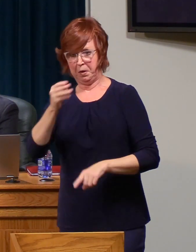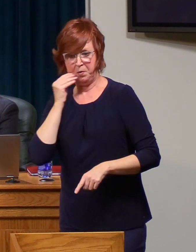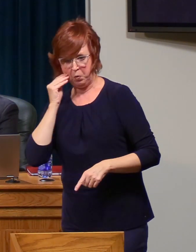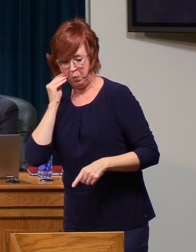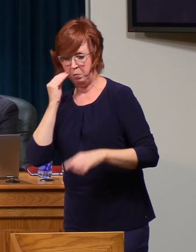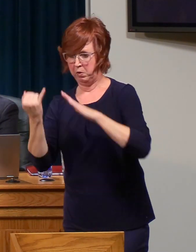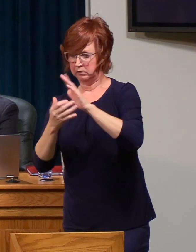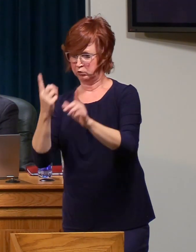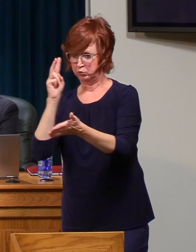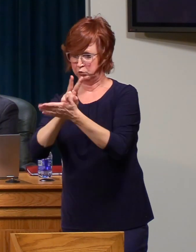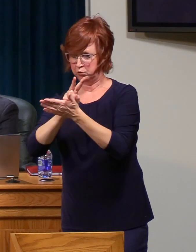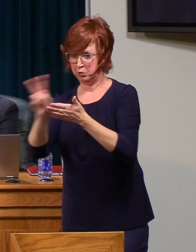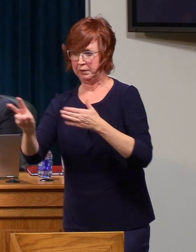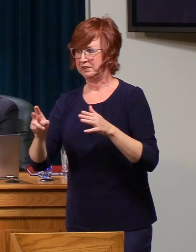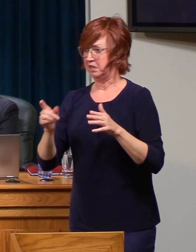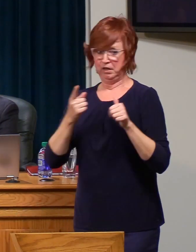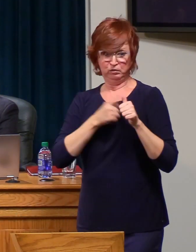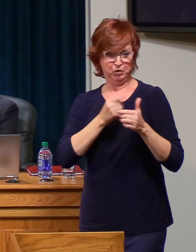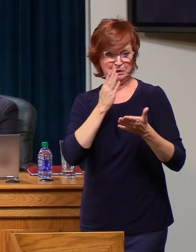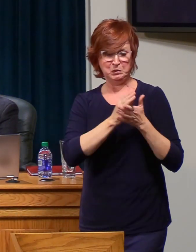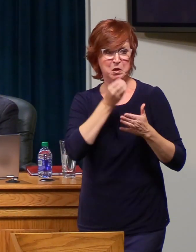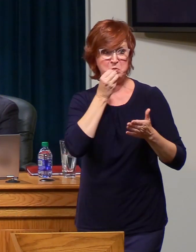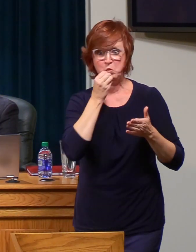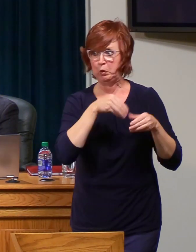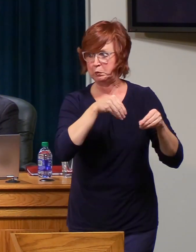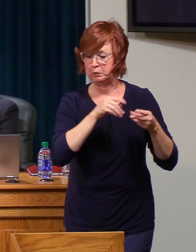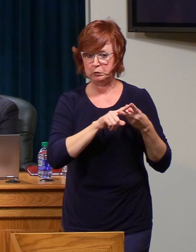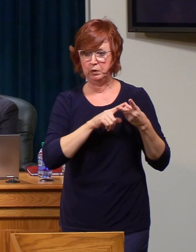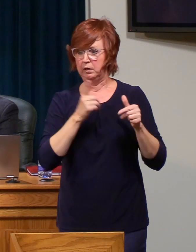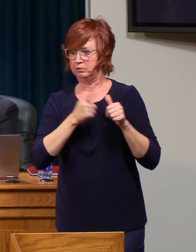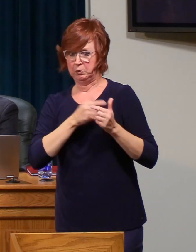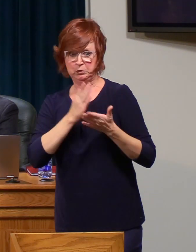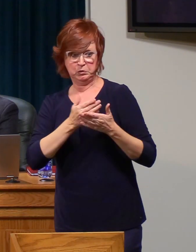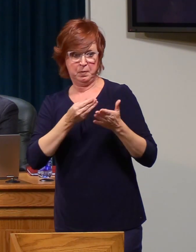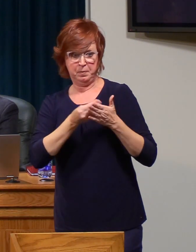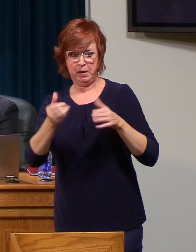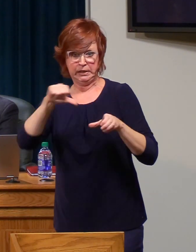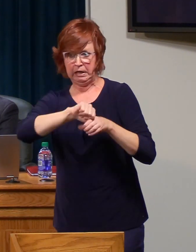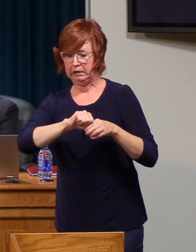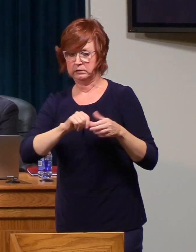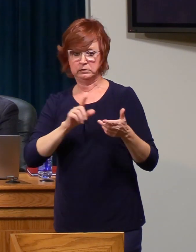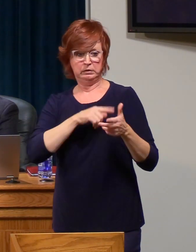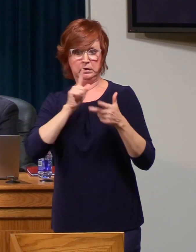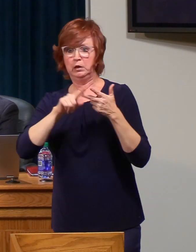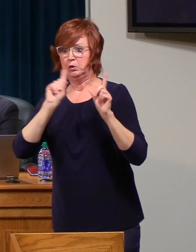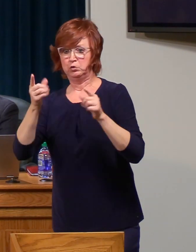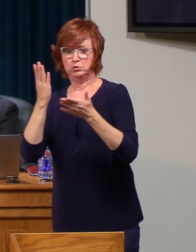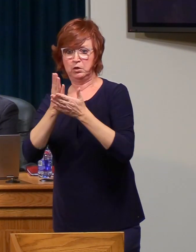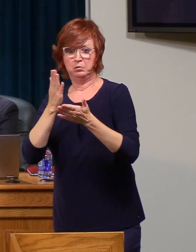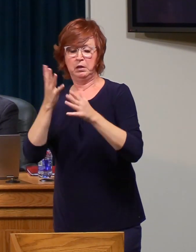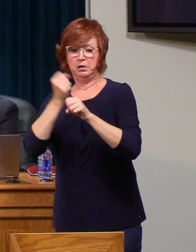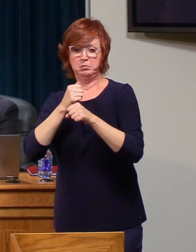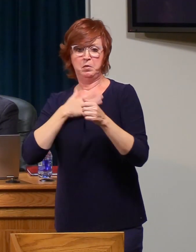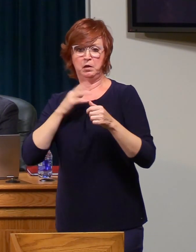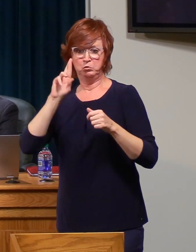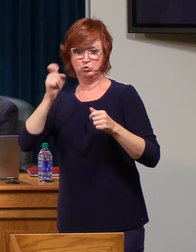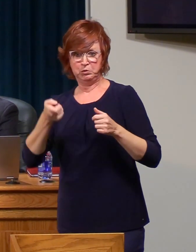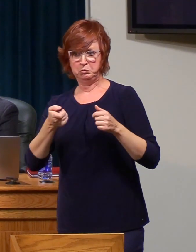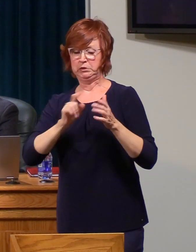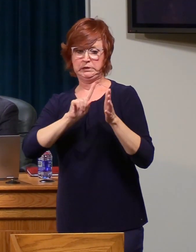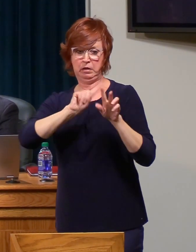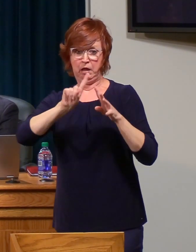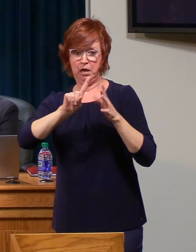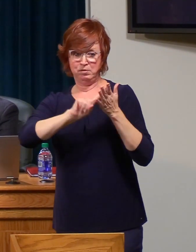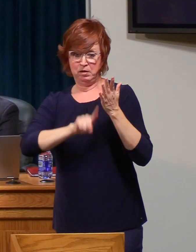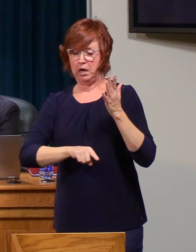grocery store, or go to the drugstore, or go fill up with gas and then you go home and self-isolate. This means you go home, and you